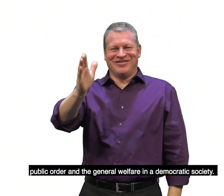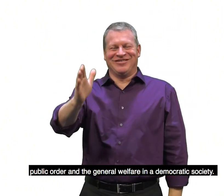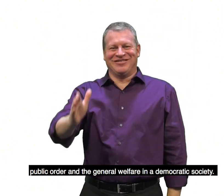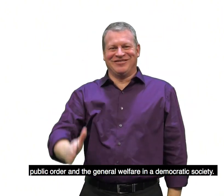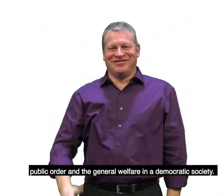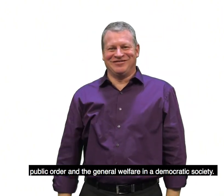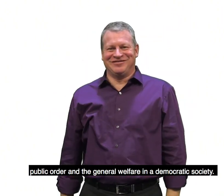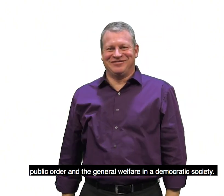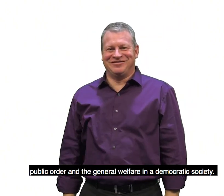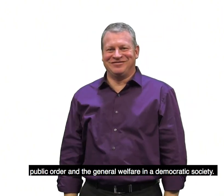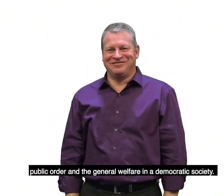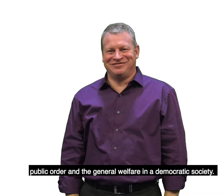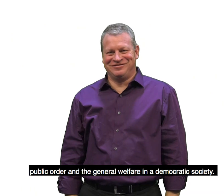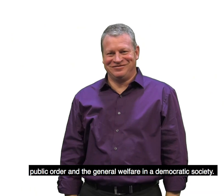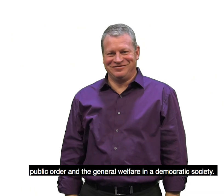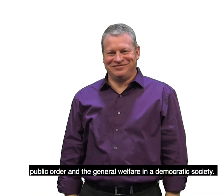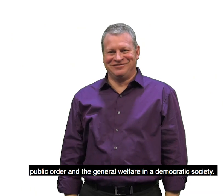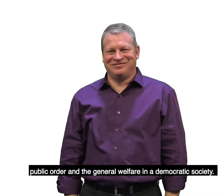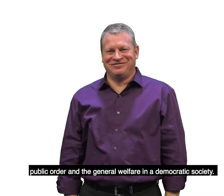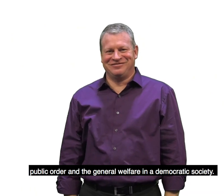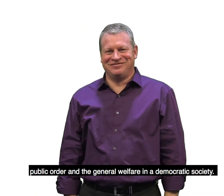general welfare of a democratic society.